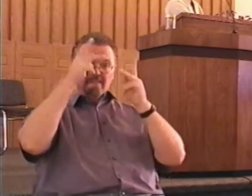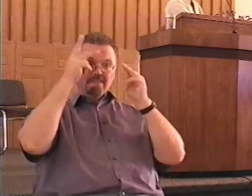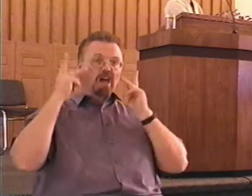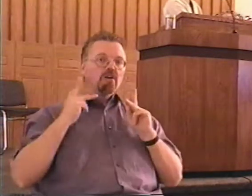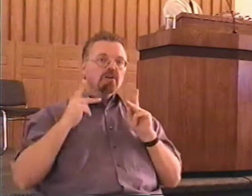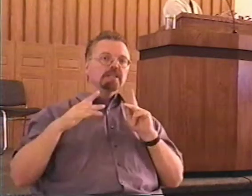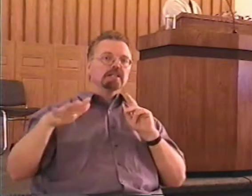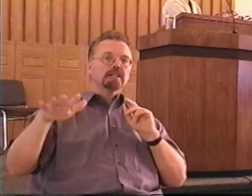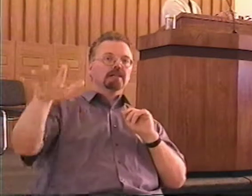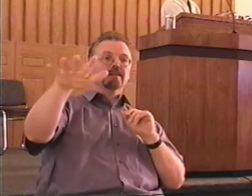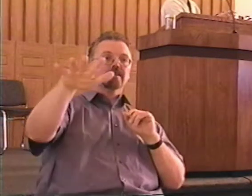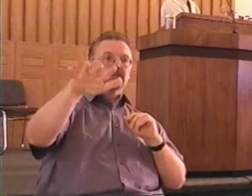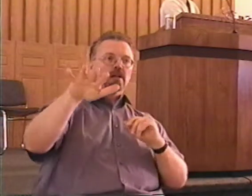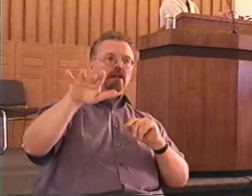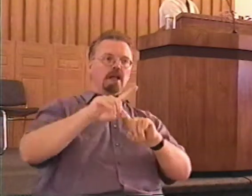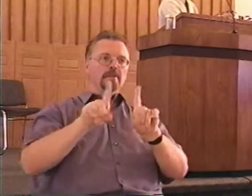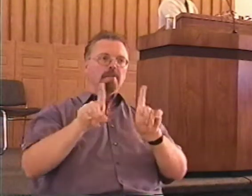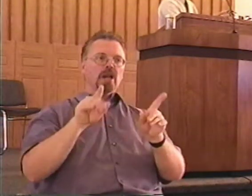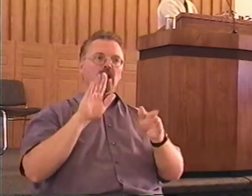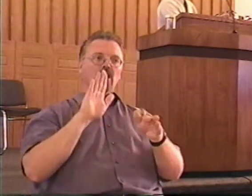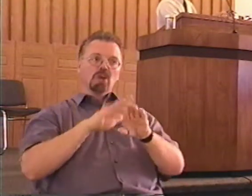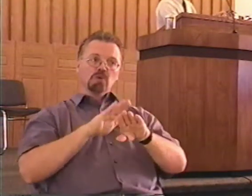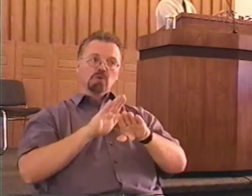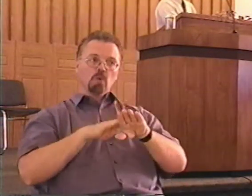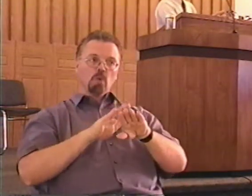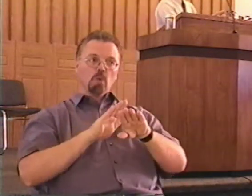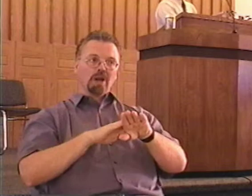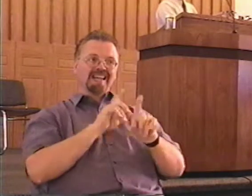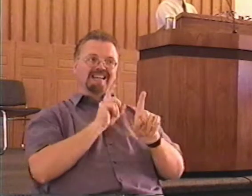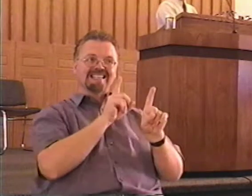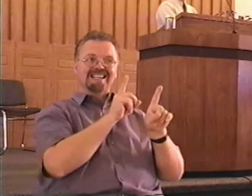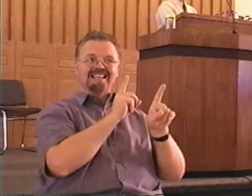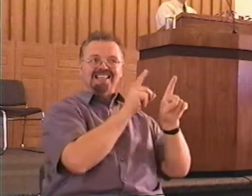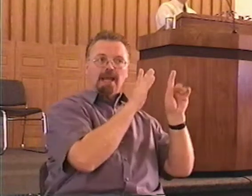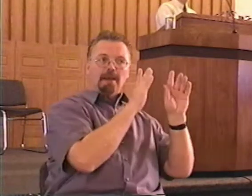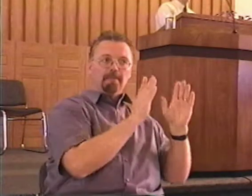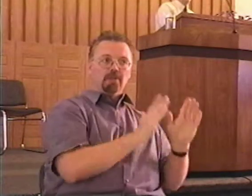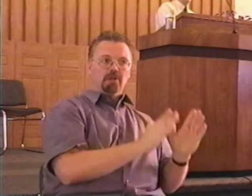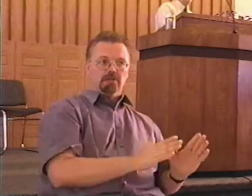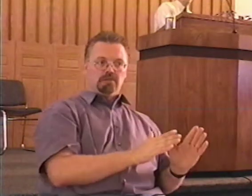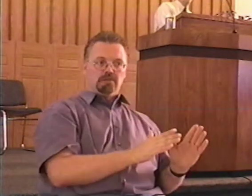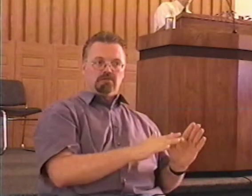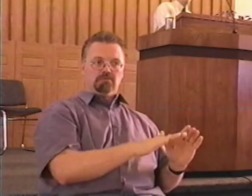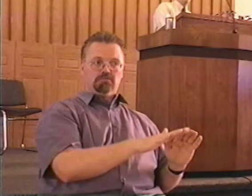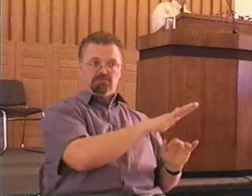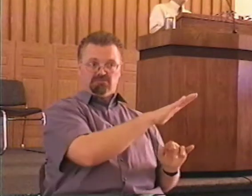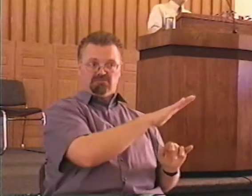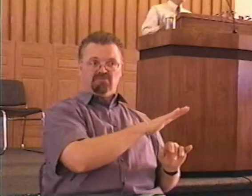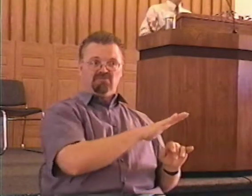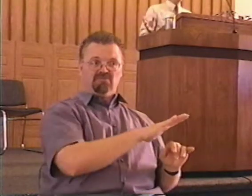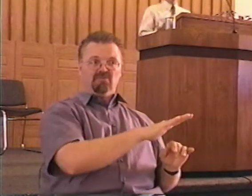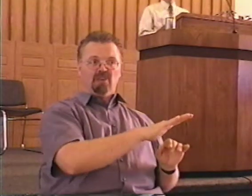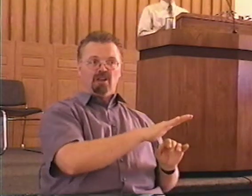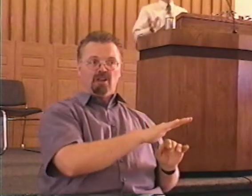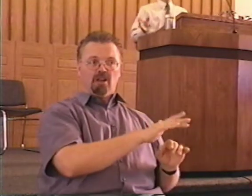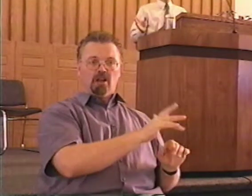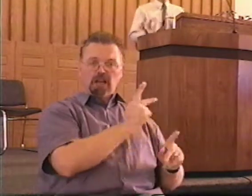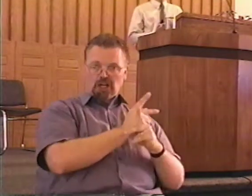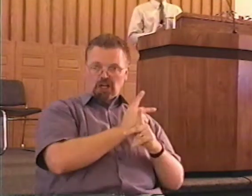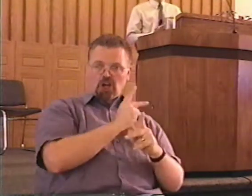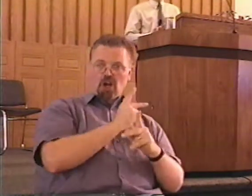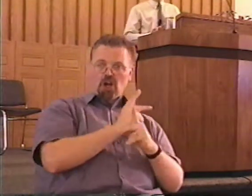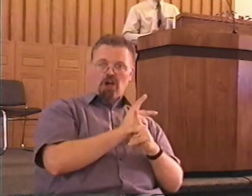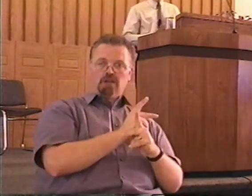Pharisees. He's warning his disciples in chapter 12 and verse 1. Guard against